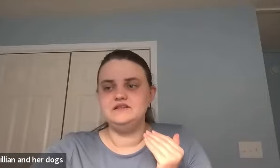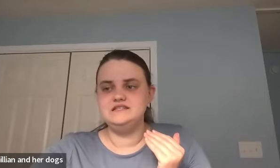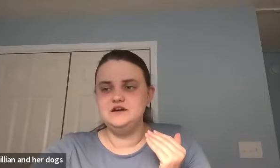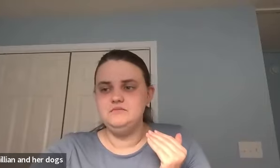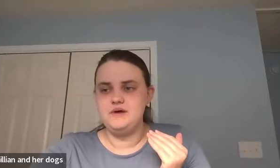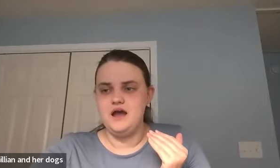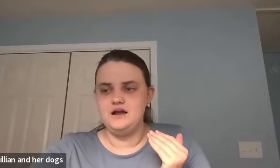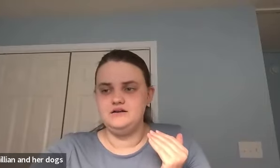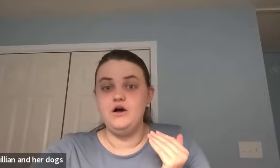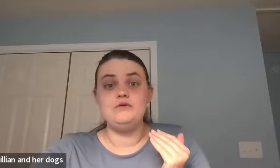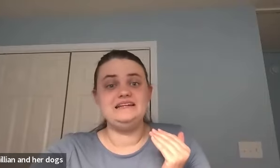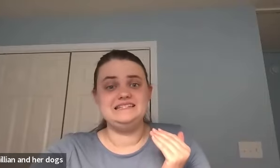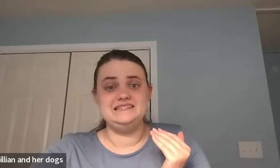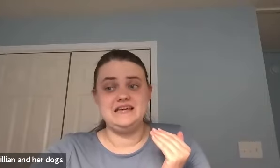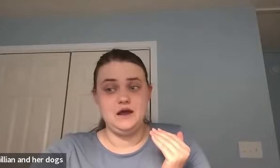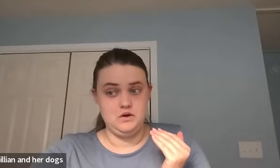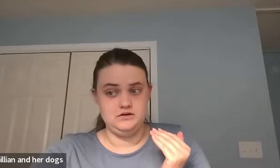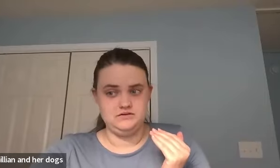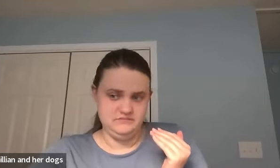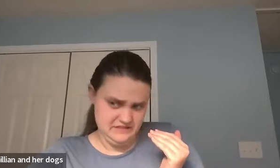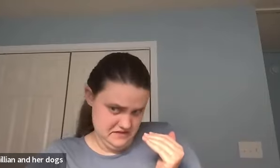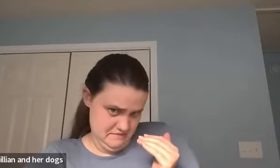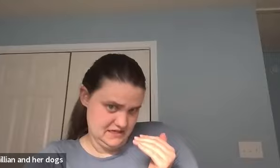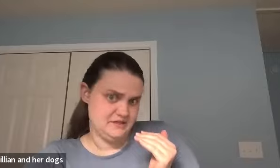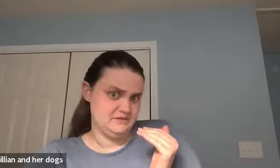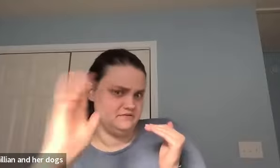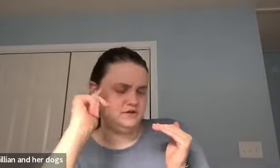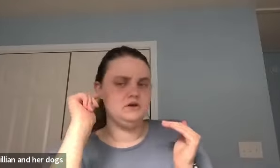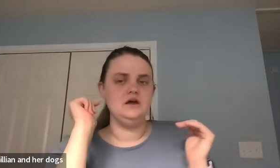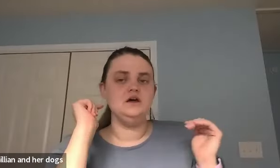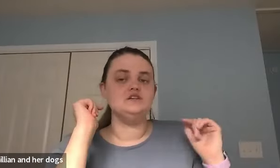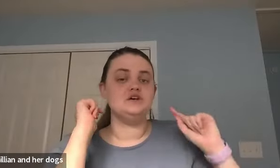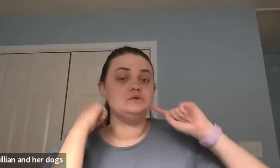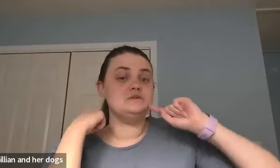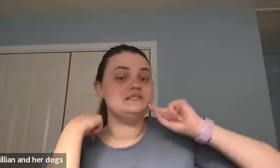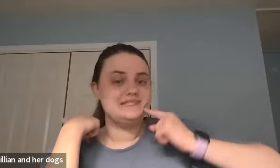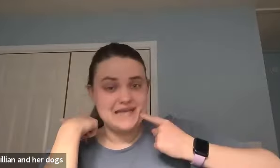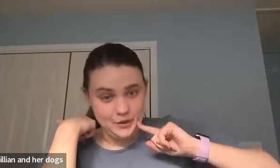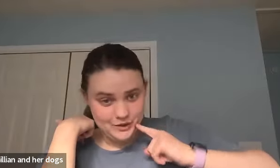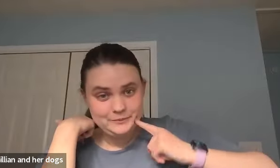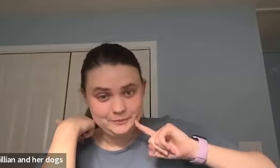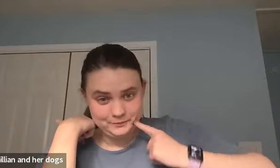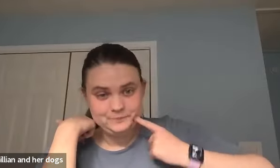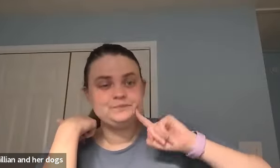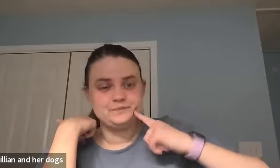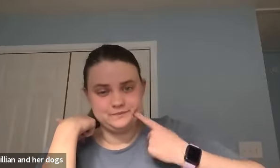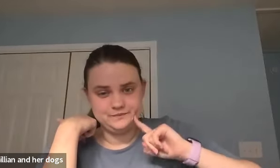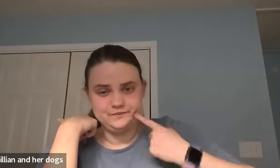let's go back all the way to sour. Isn't that many, but it was a few. So sour. Mm-hmm.